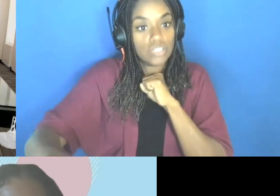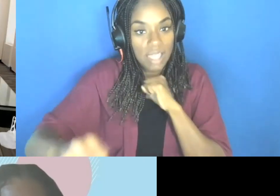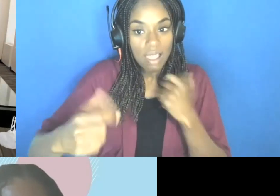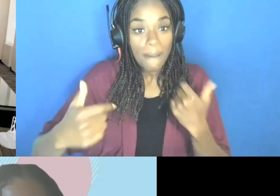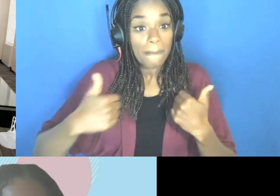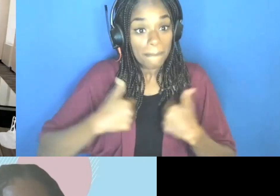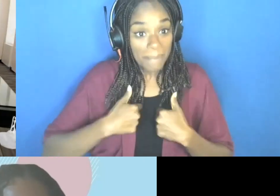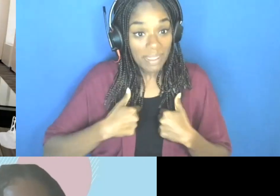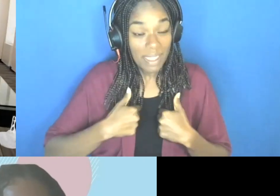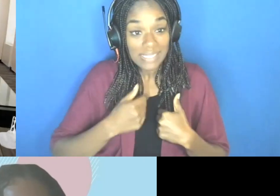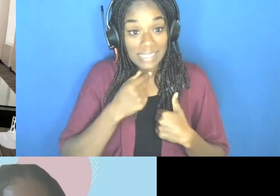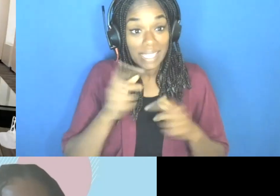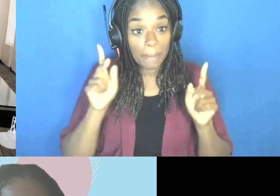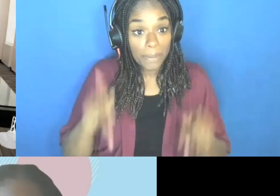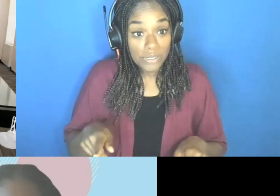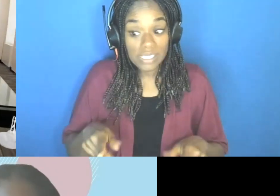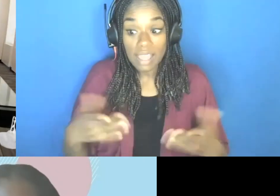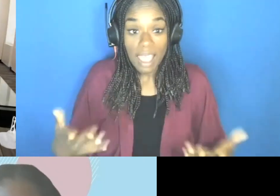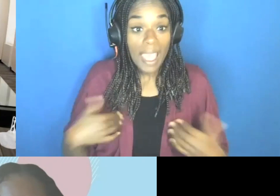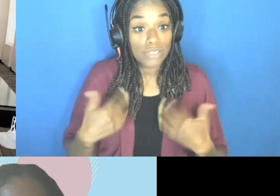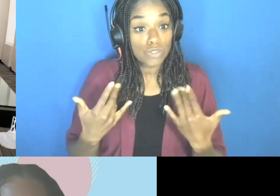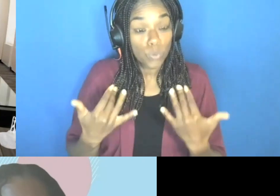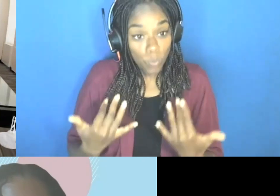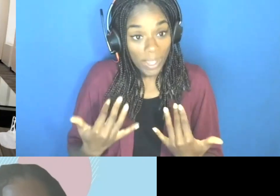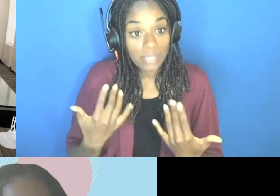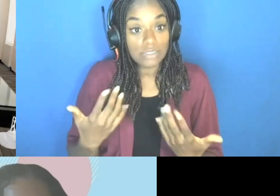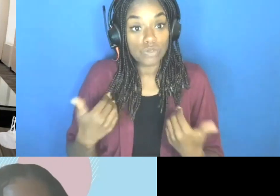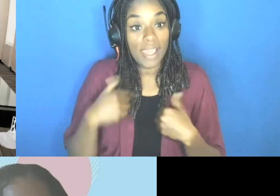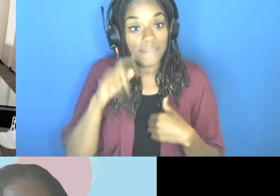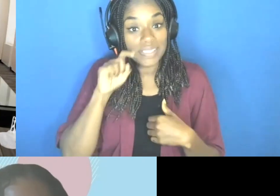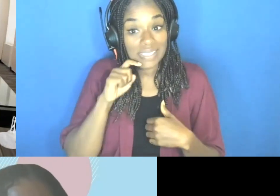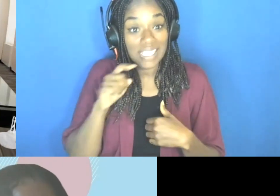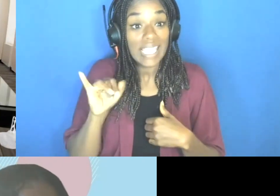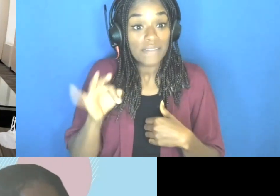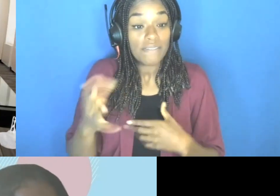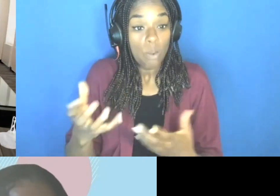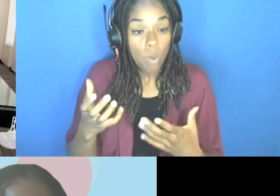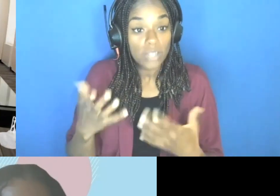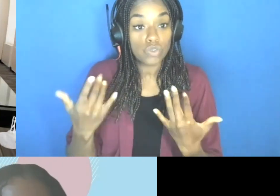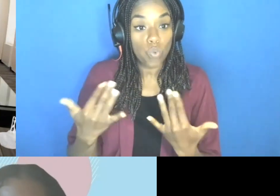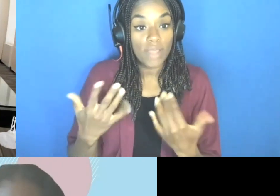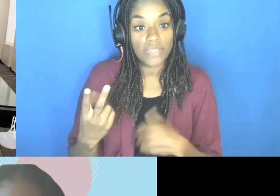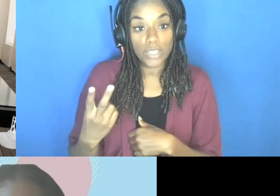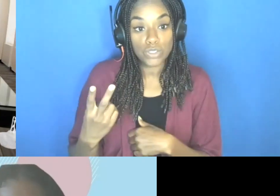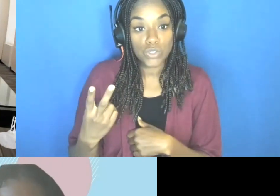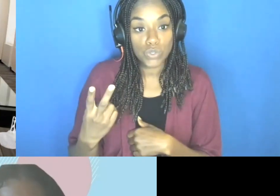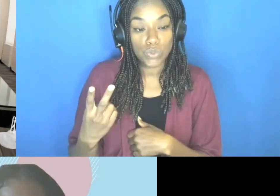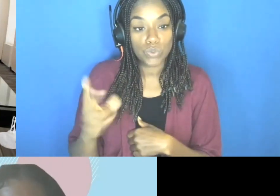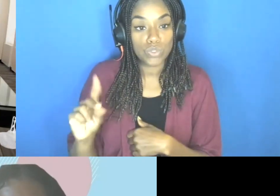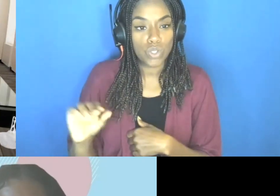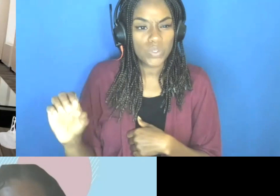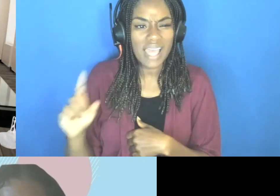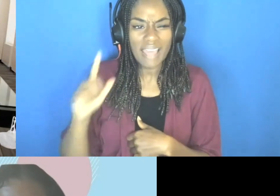having sex, even if I wanted to get the full 2-dose recommended completed, they wanted to stop us from having sex. I thought